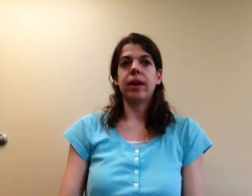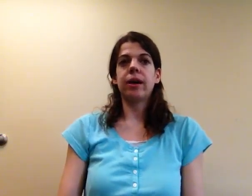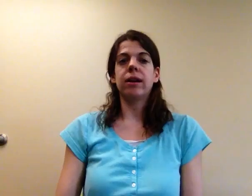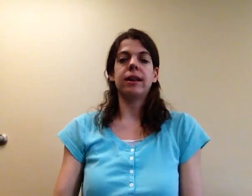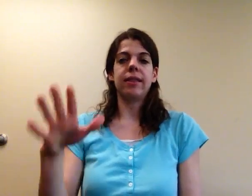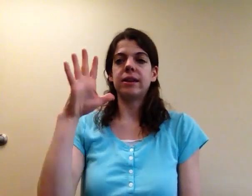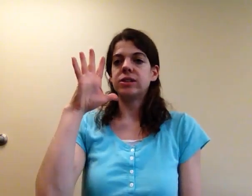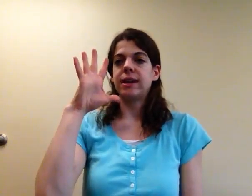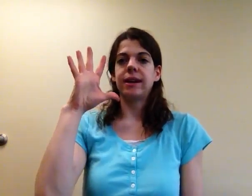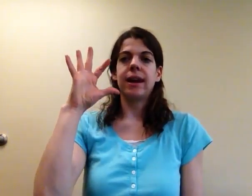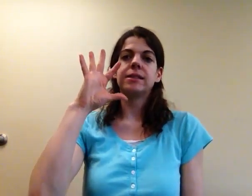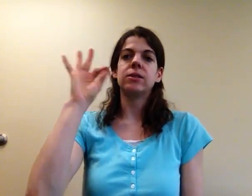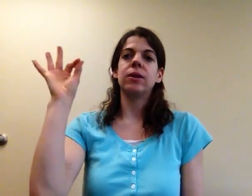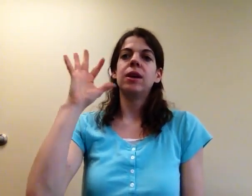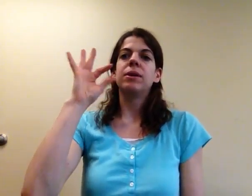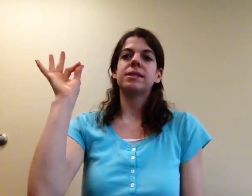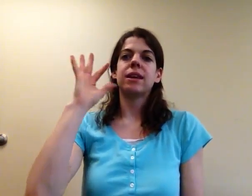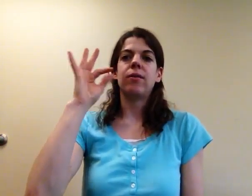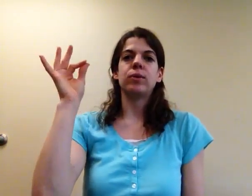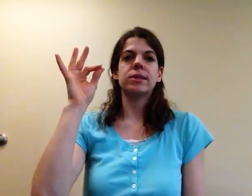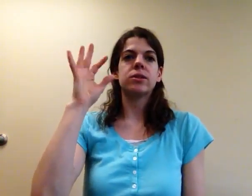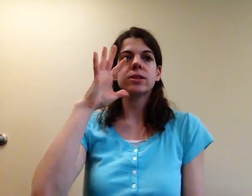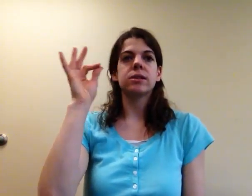leg. I think I just signed cat, but it's like you have whiskers.